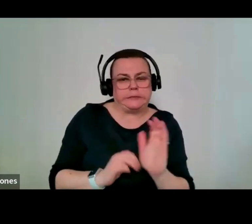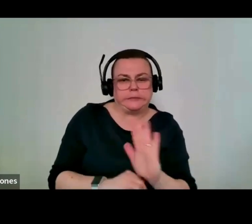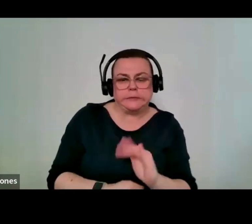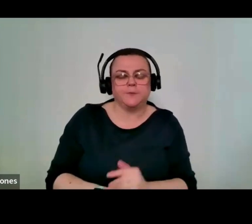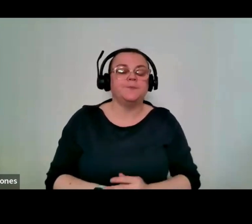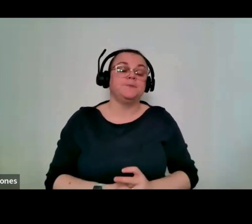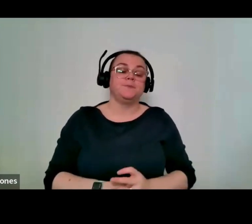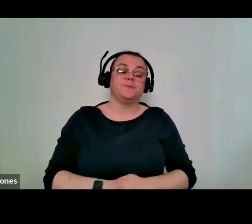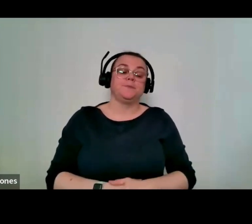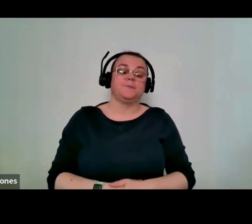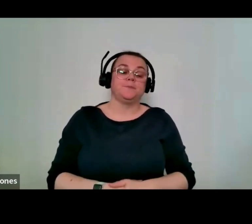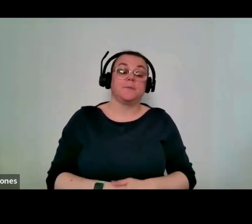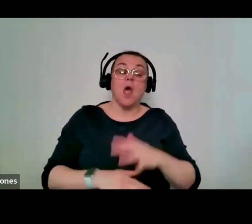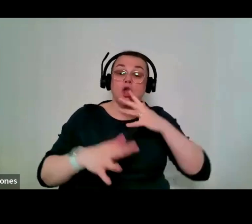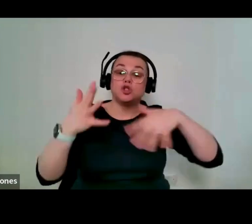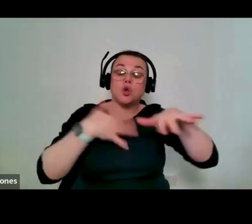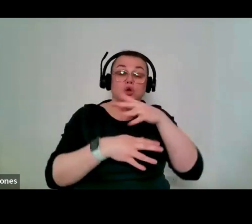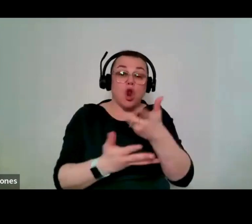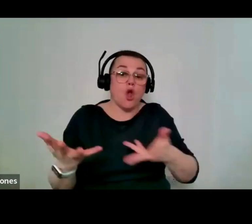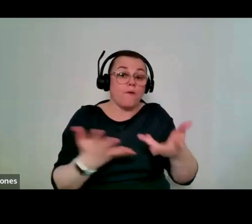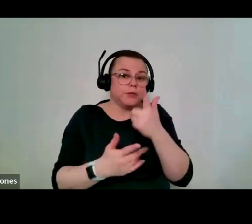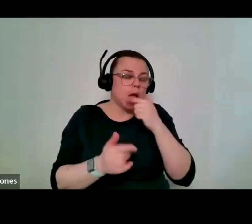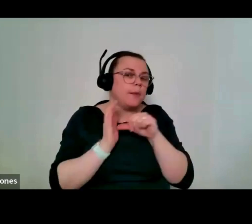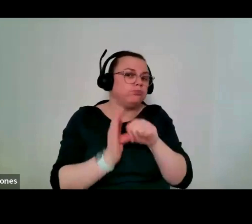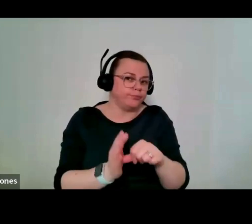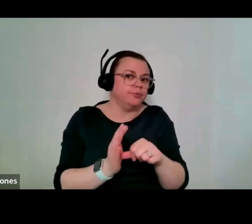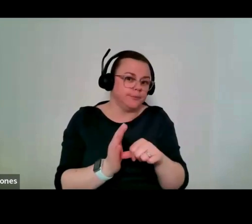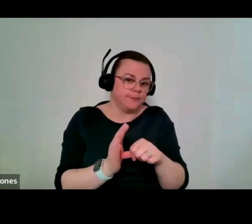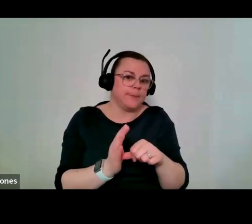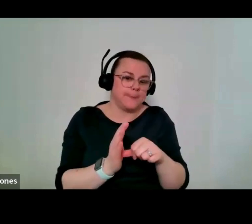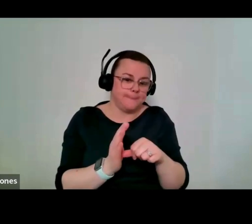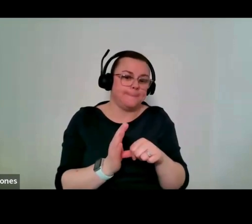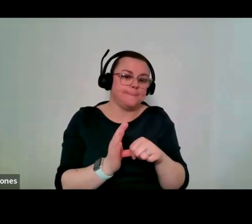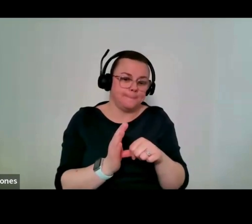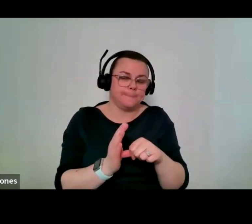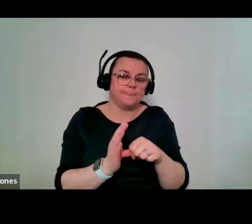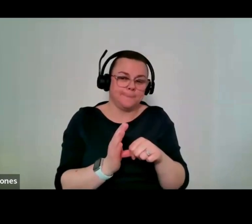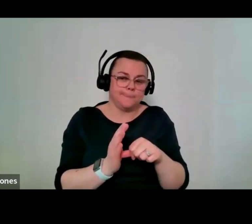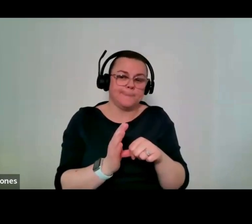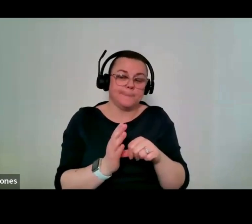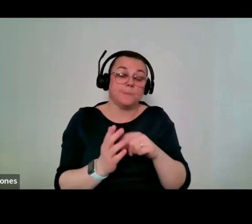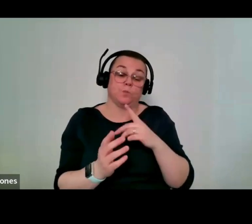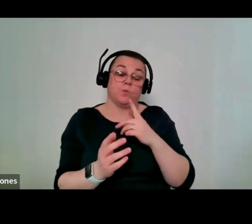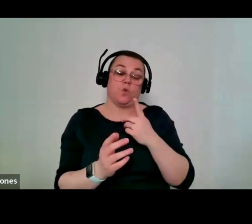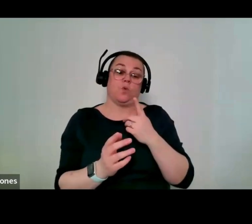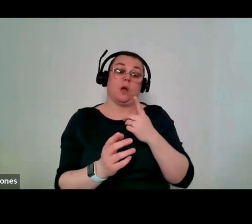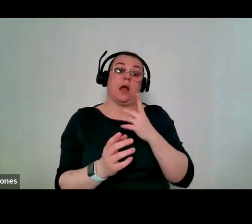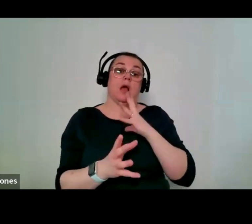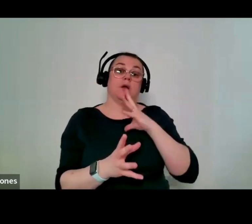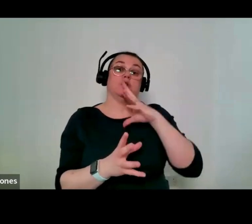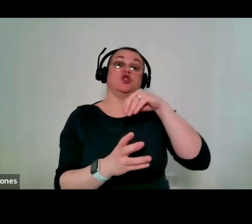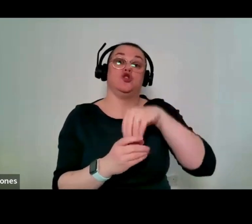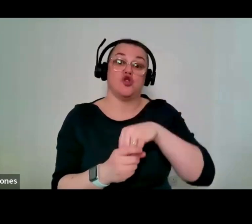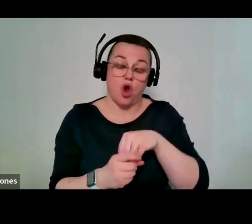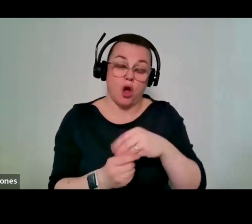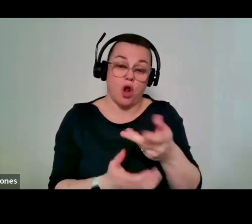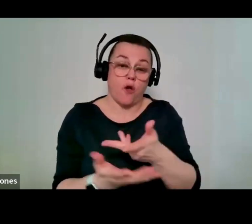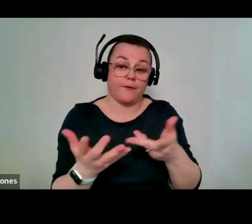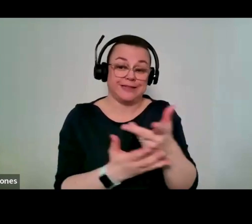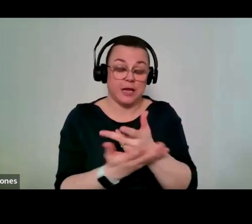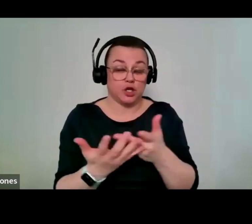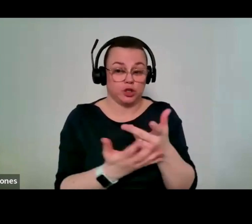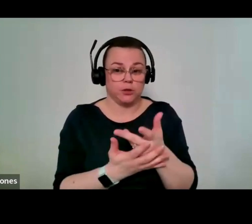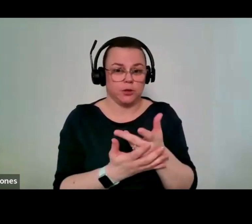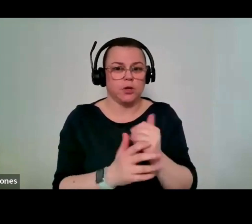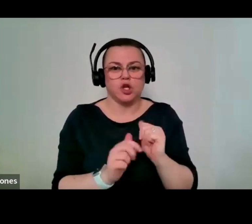Social conversation can be really hard work for some of us. If we're joining the conversation, it's always a good idea